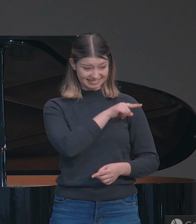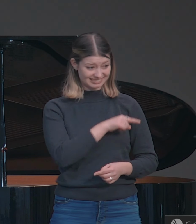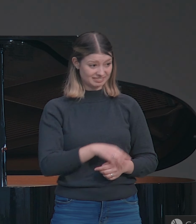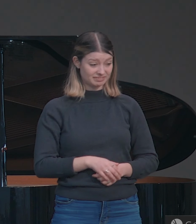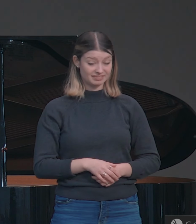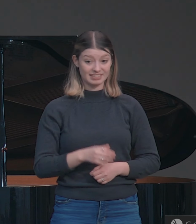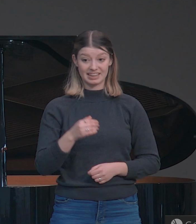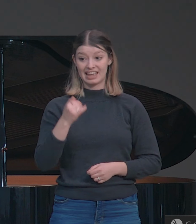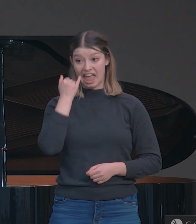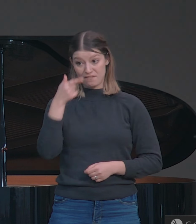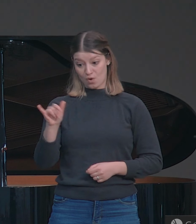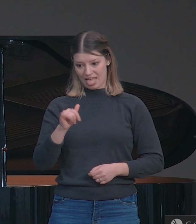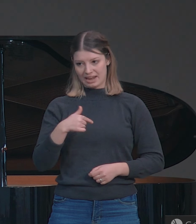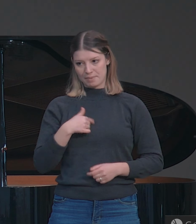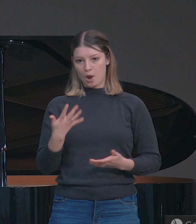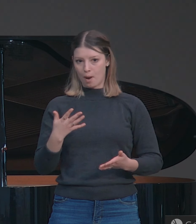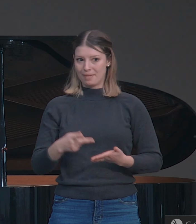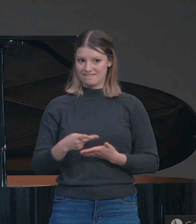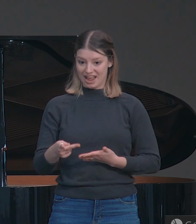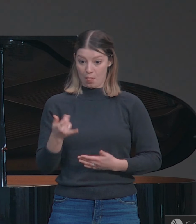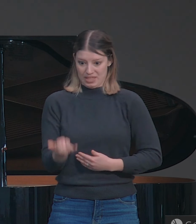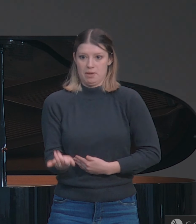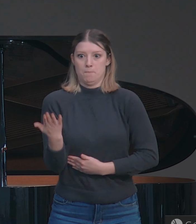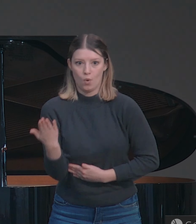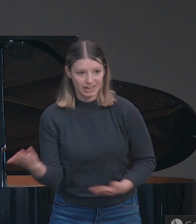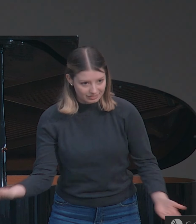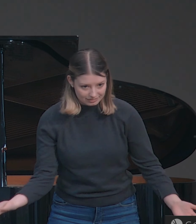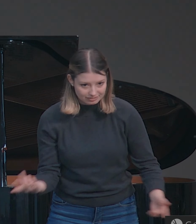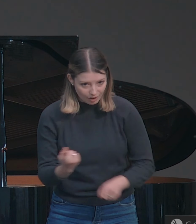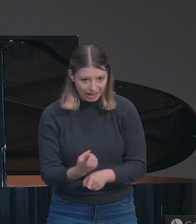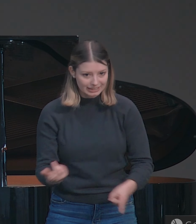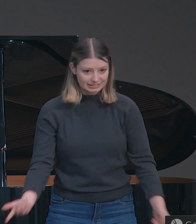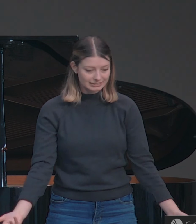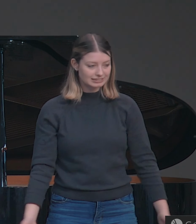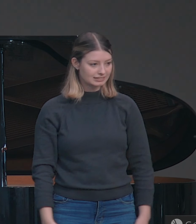probably failed some of that test this morning, right?